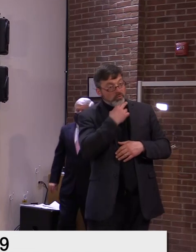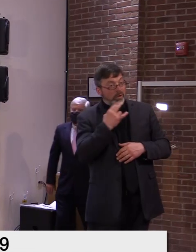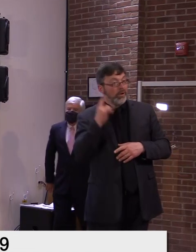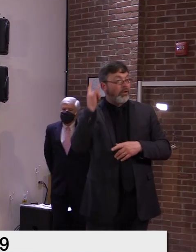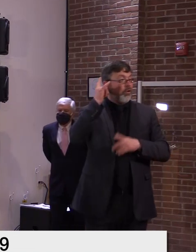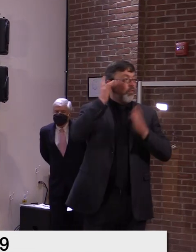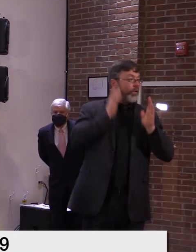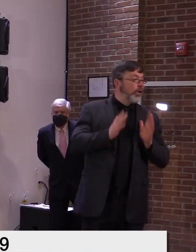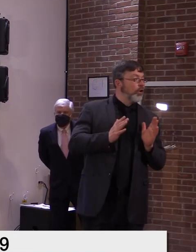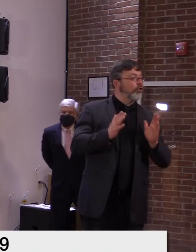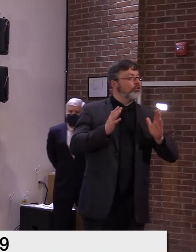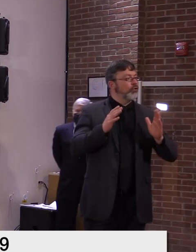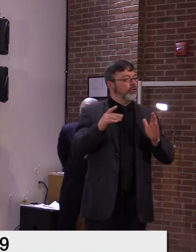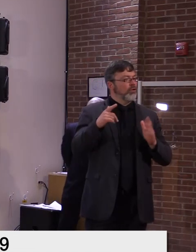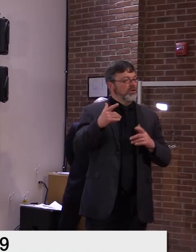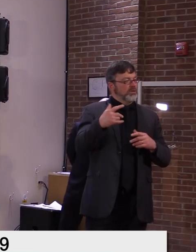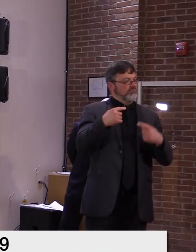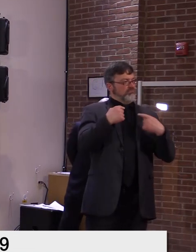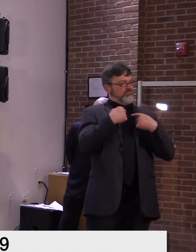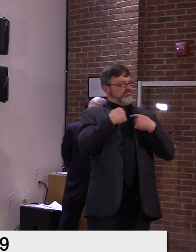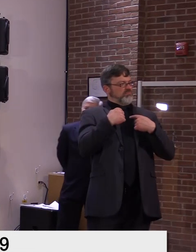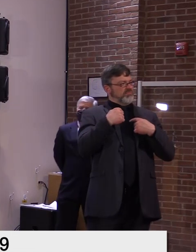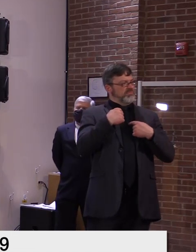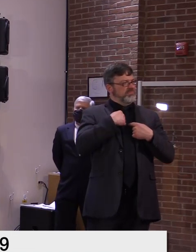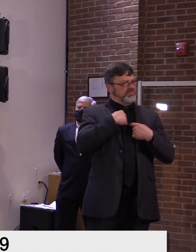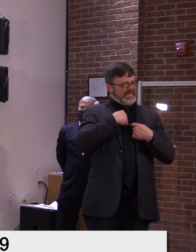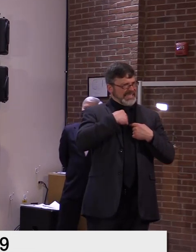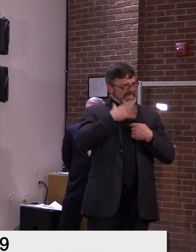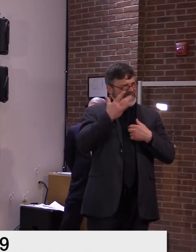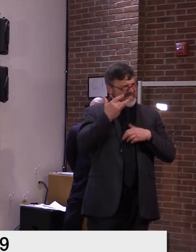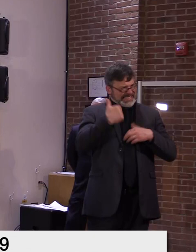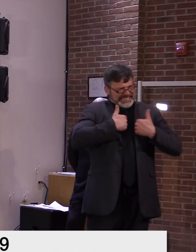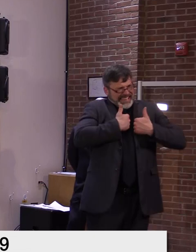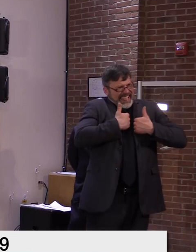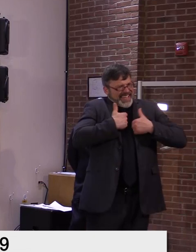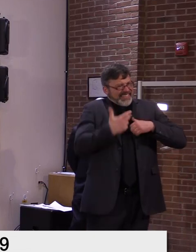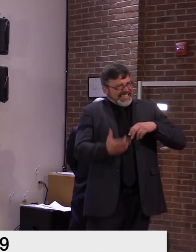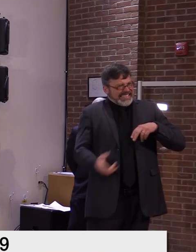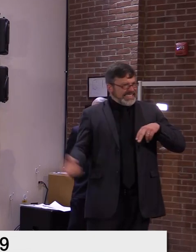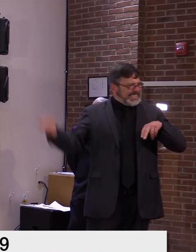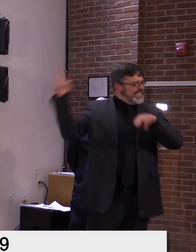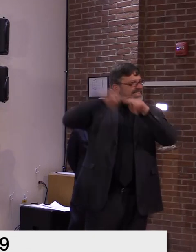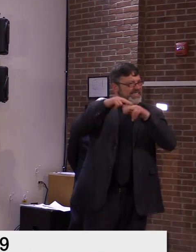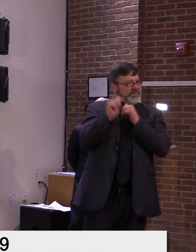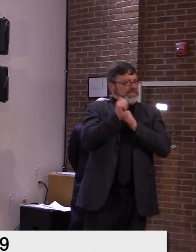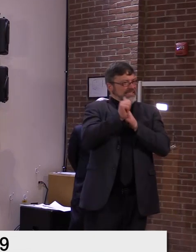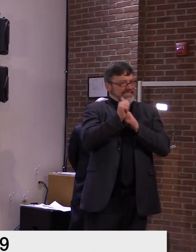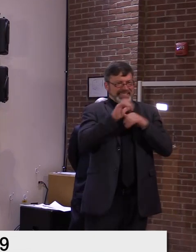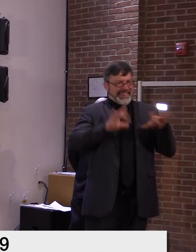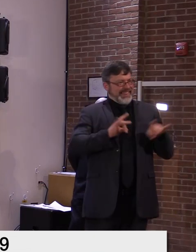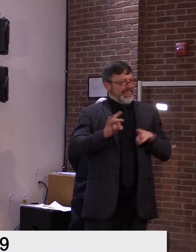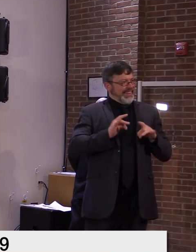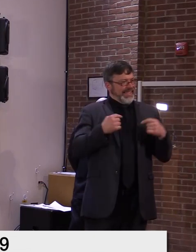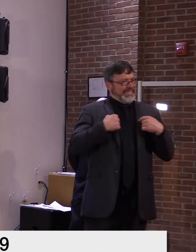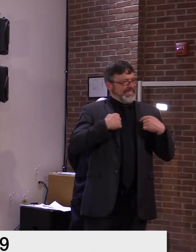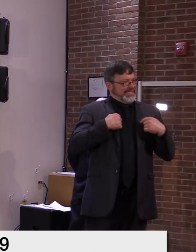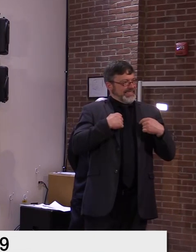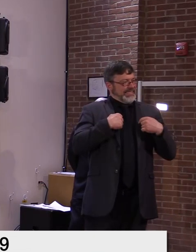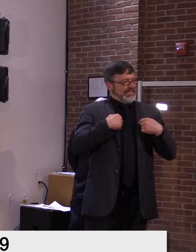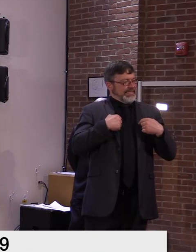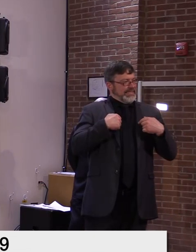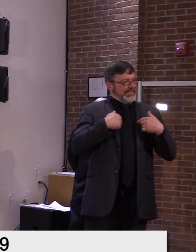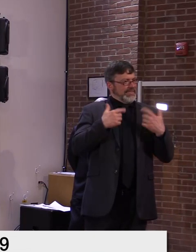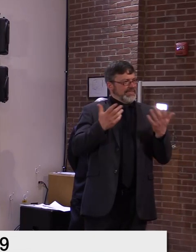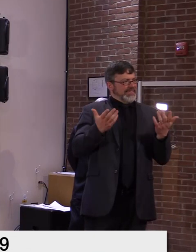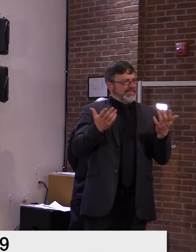short window before the final age band opens on April 19th, just to prioritize them within the confines of that last group. Is